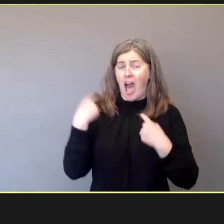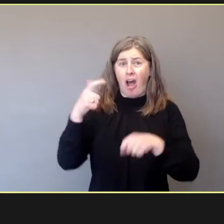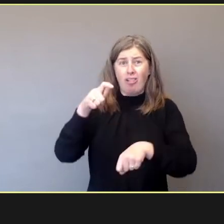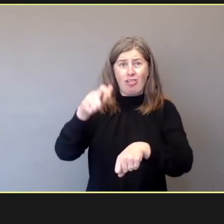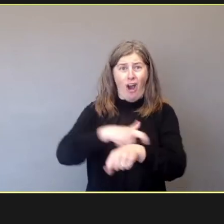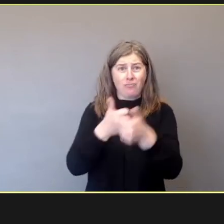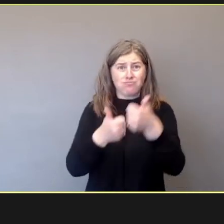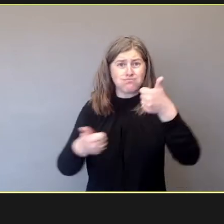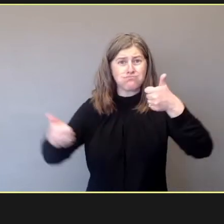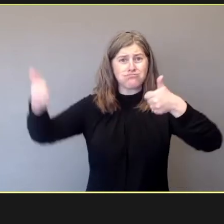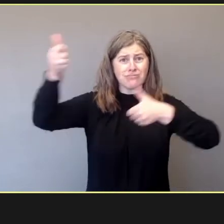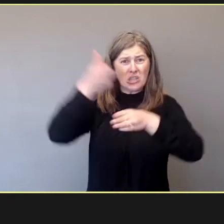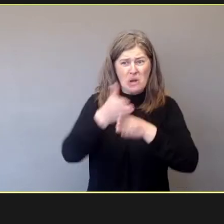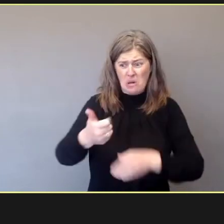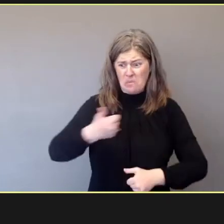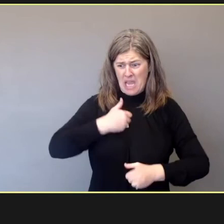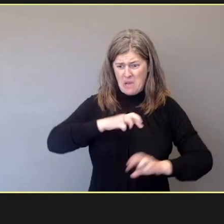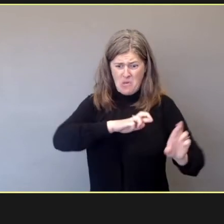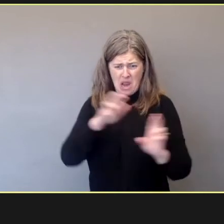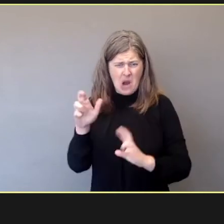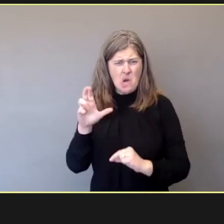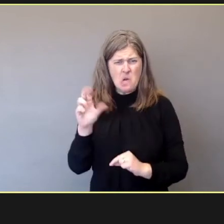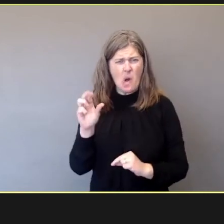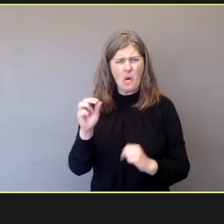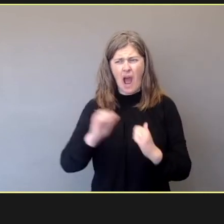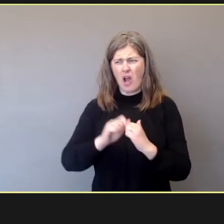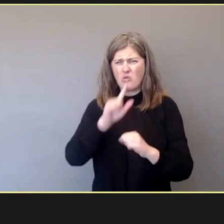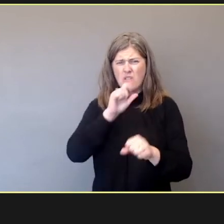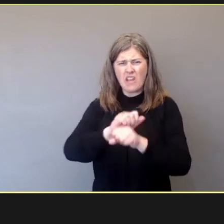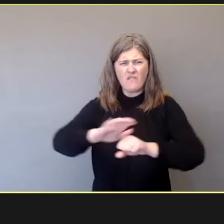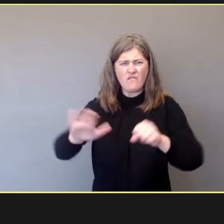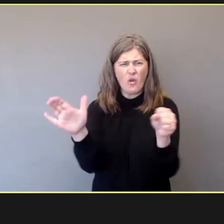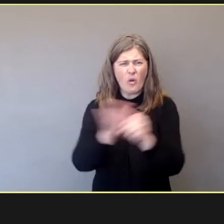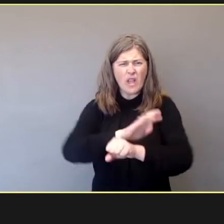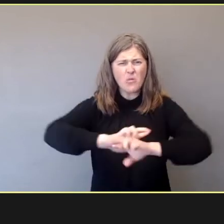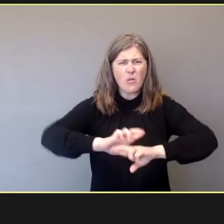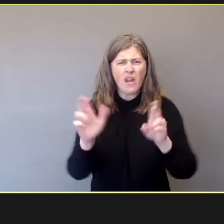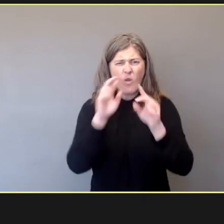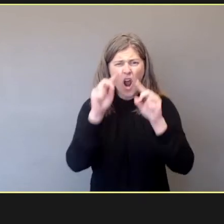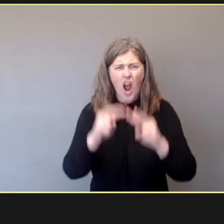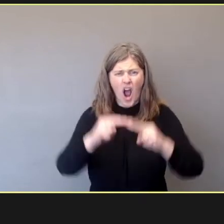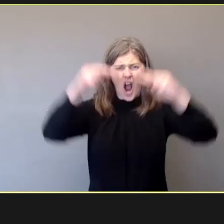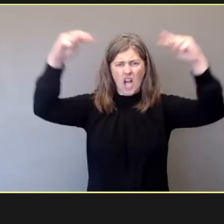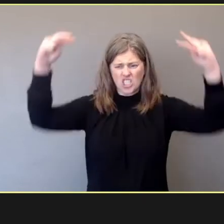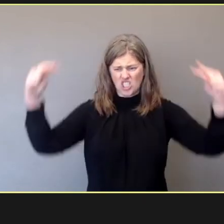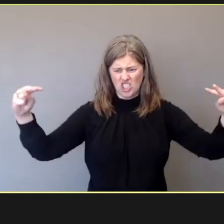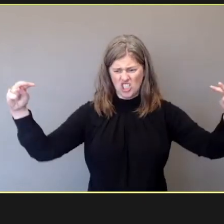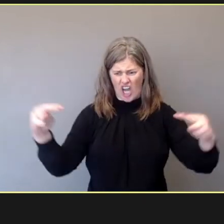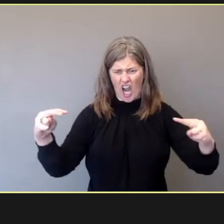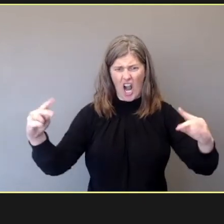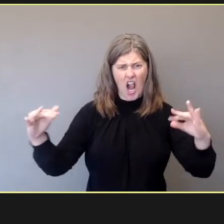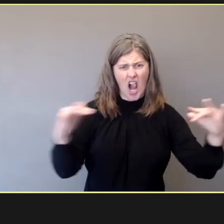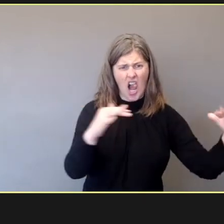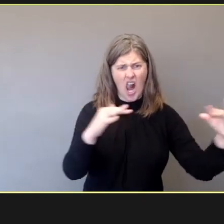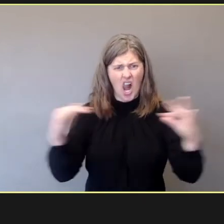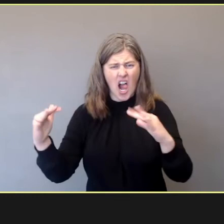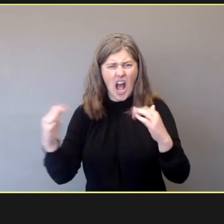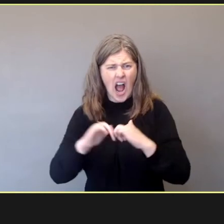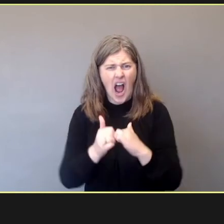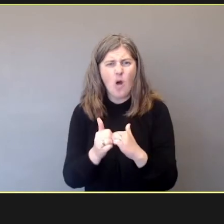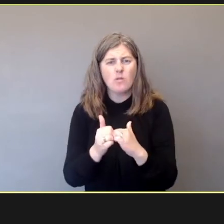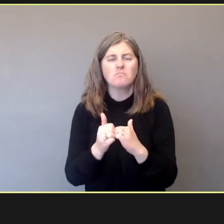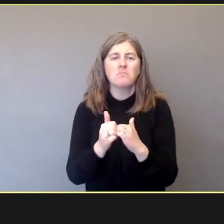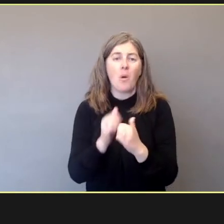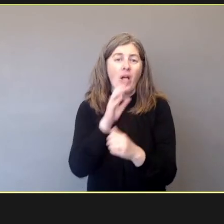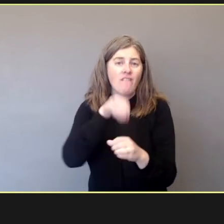that. So I don't know how you exactly fully prepare for people. I think it's going to involve those things I talked about listening